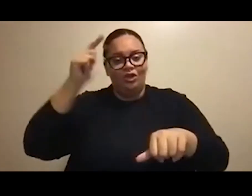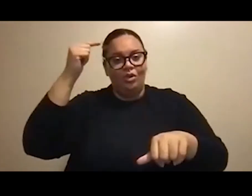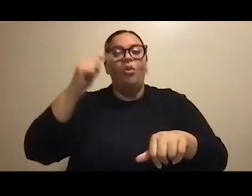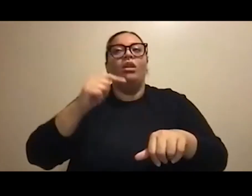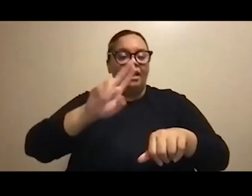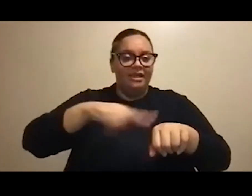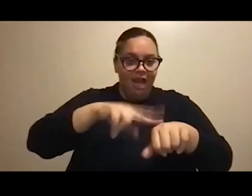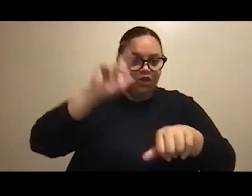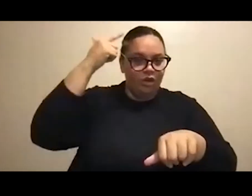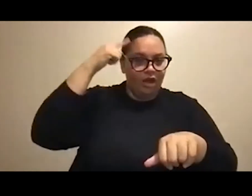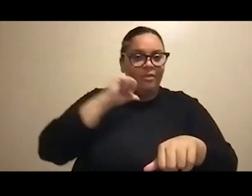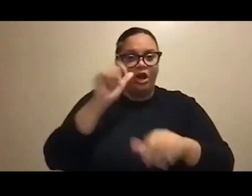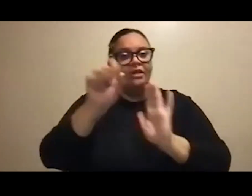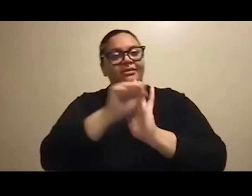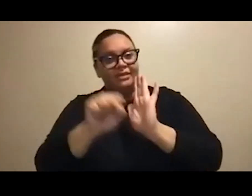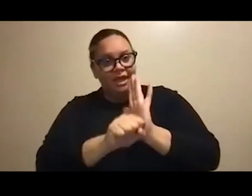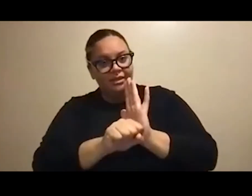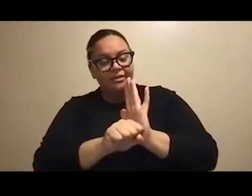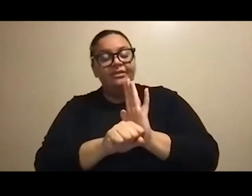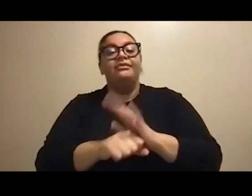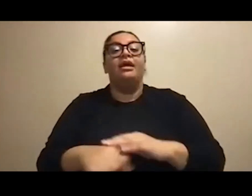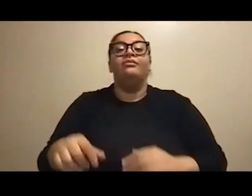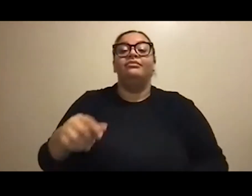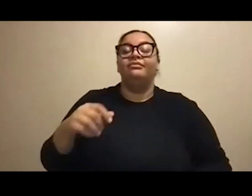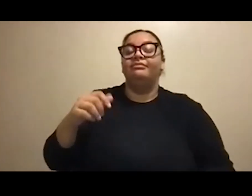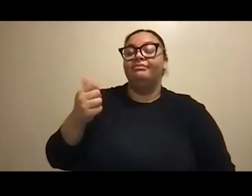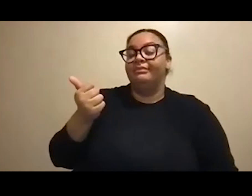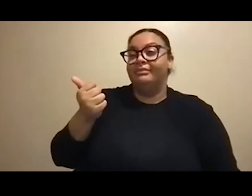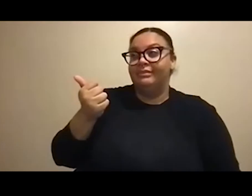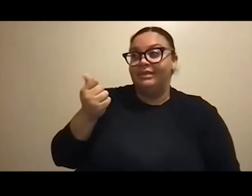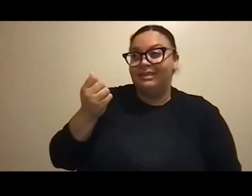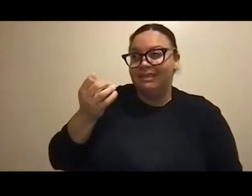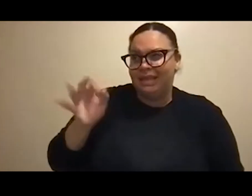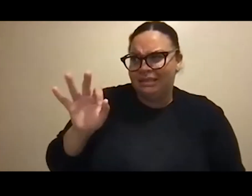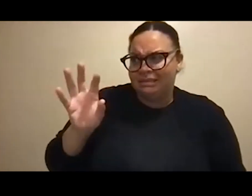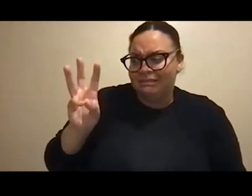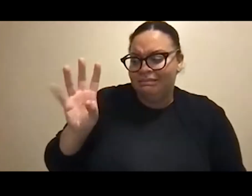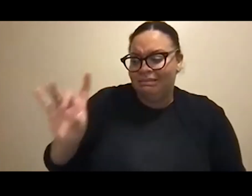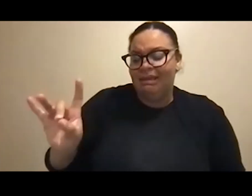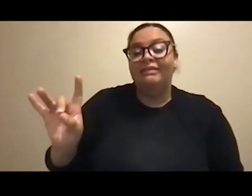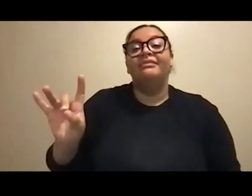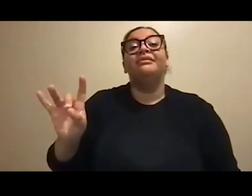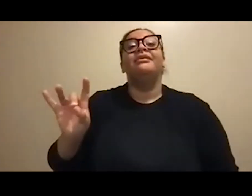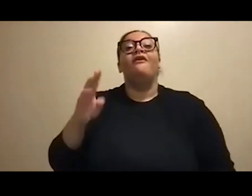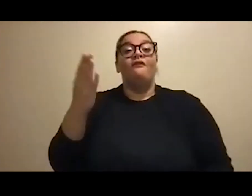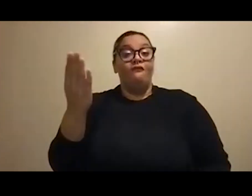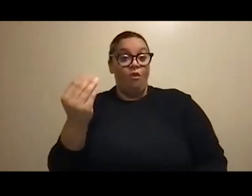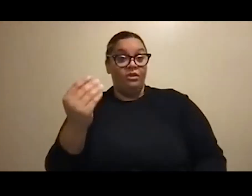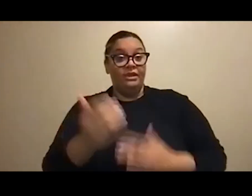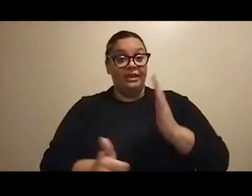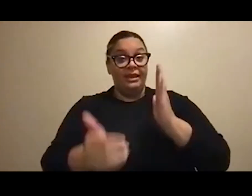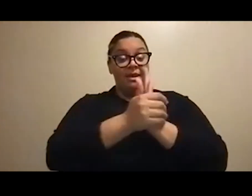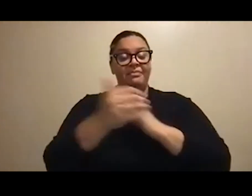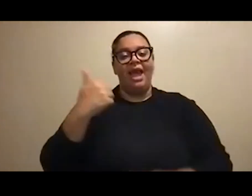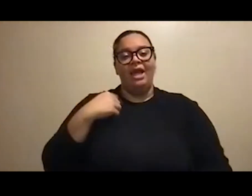forward to 1868. Remember the 14th Amendment? 14th Amendment contains a due process clause just like the